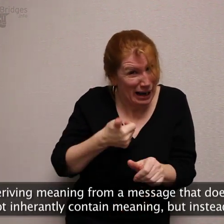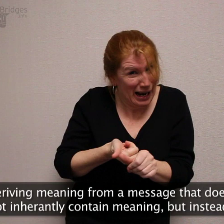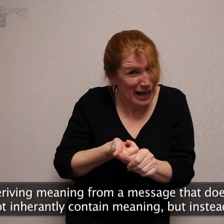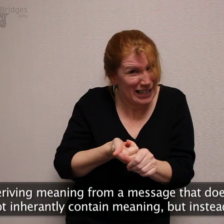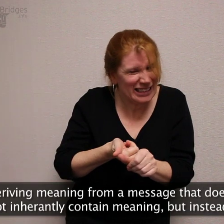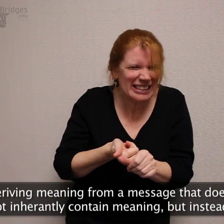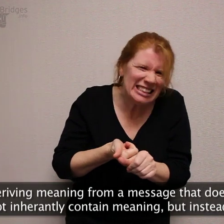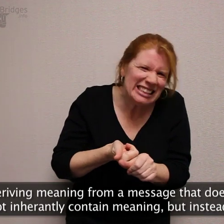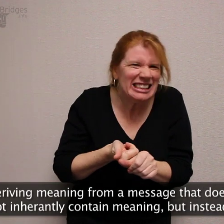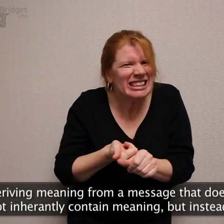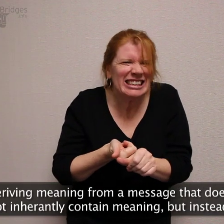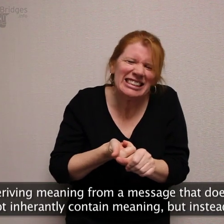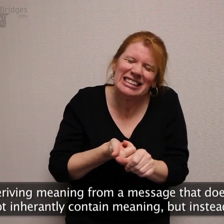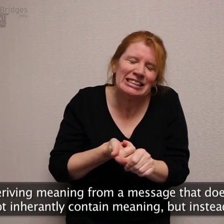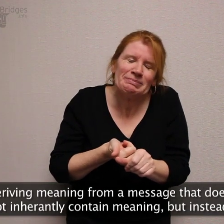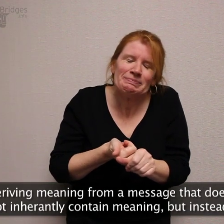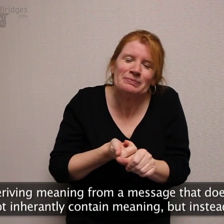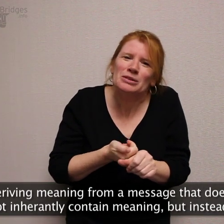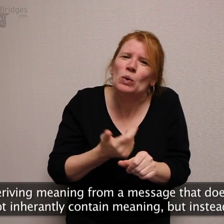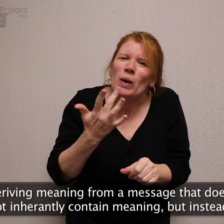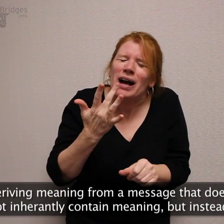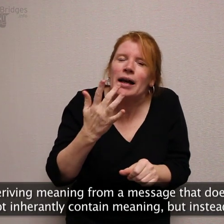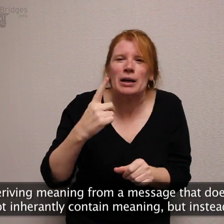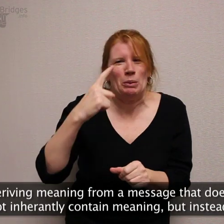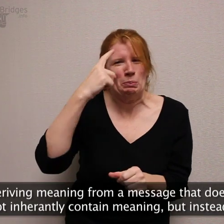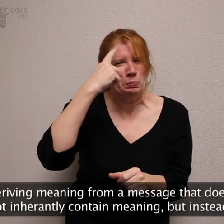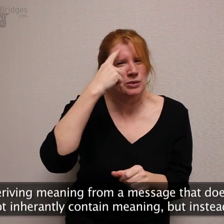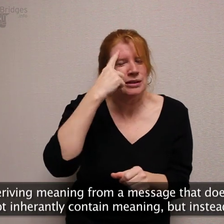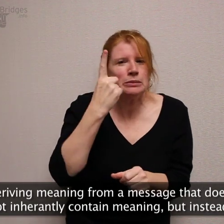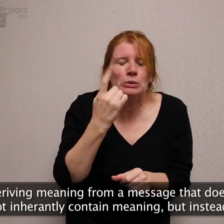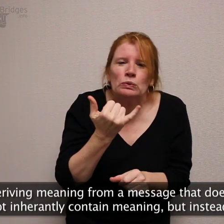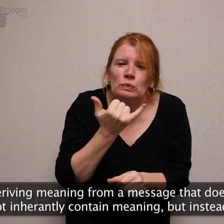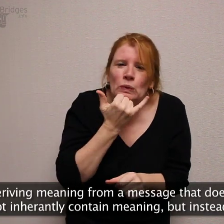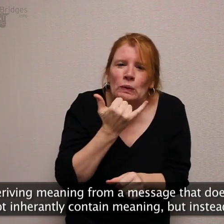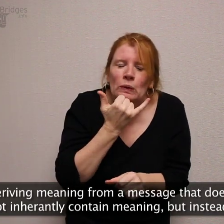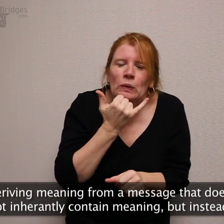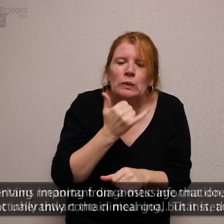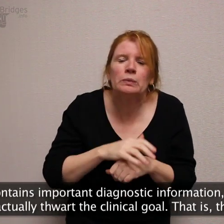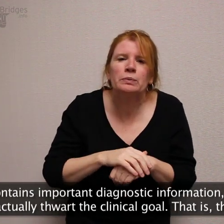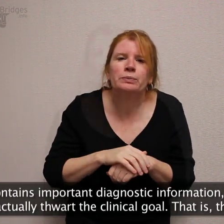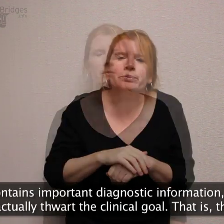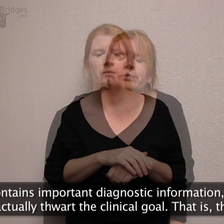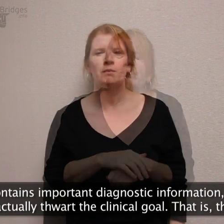interpreters in clinical service settings, there's an additional concern.